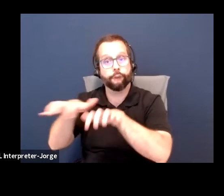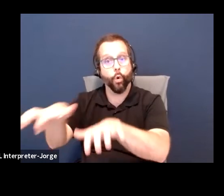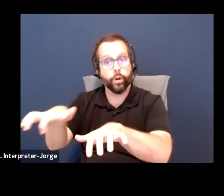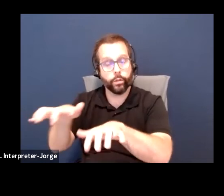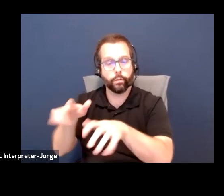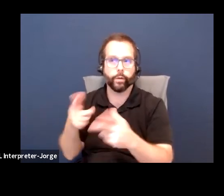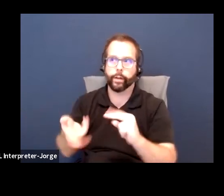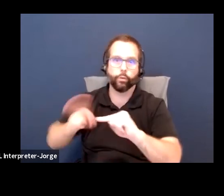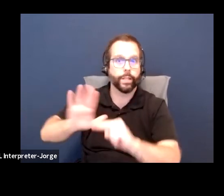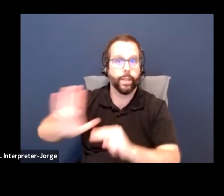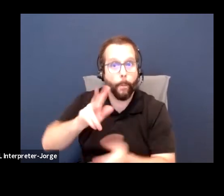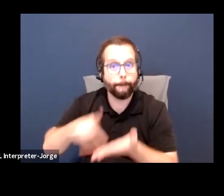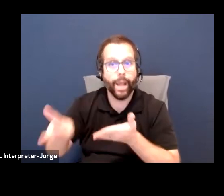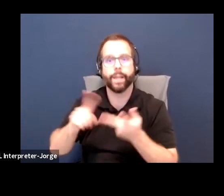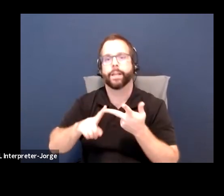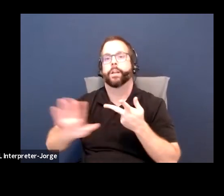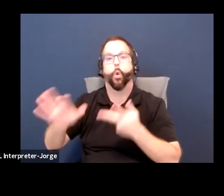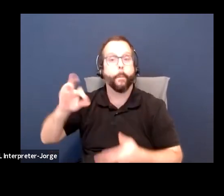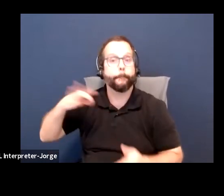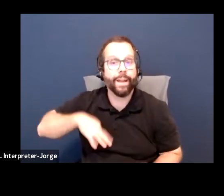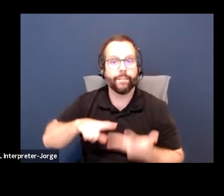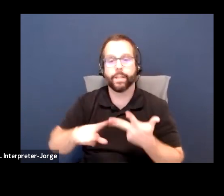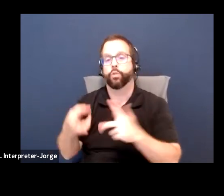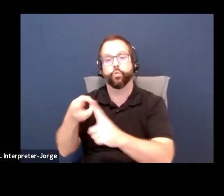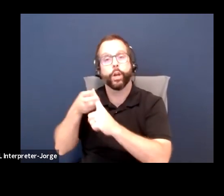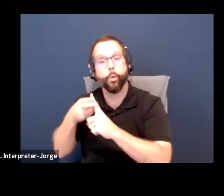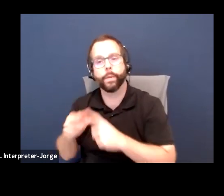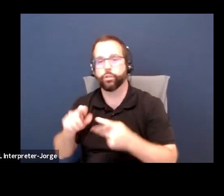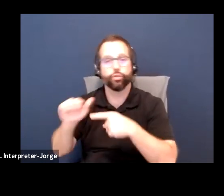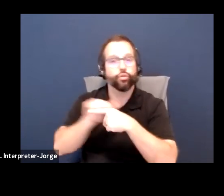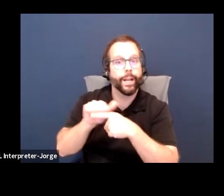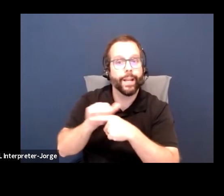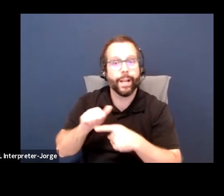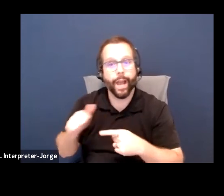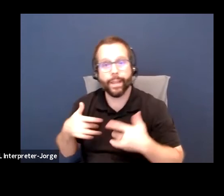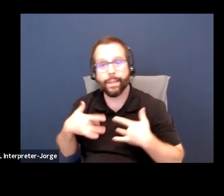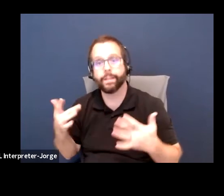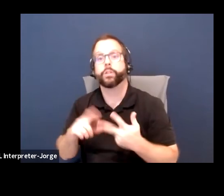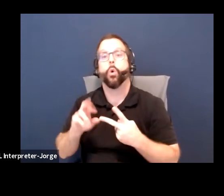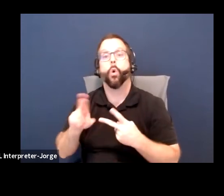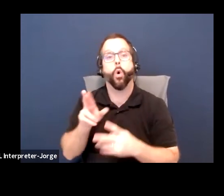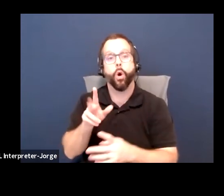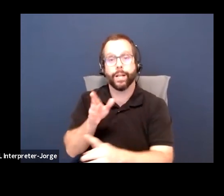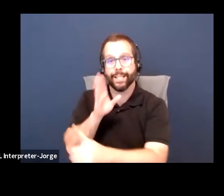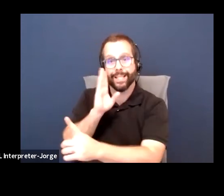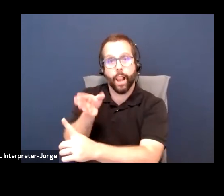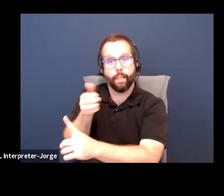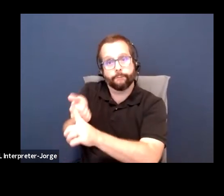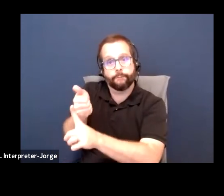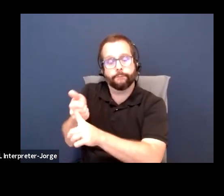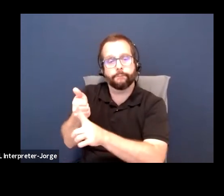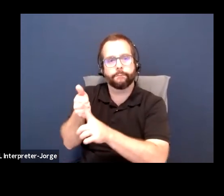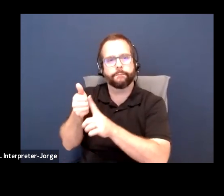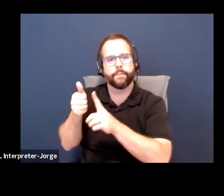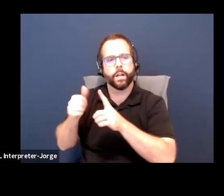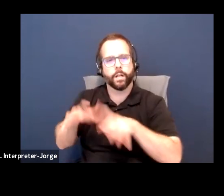or benefits, recruitment and training activities, or expanding self-direction programs. I